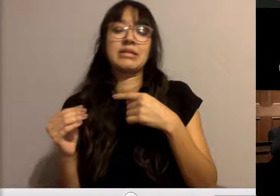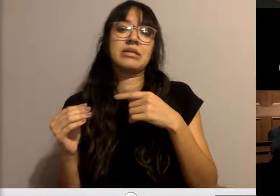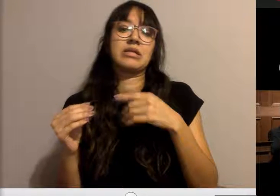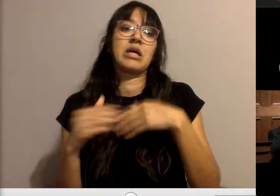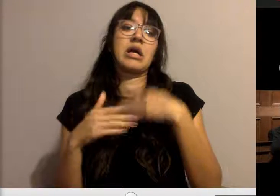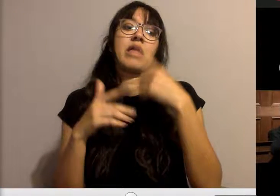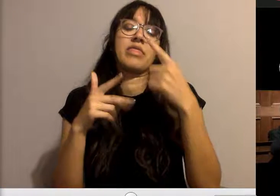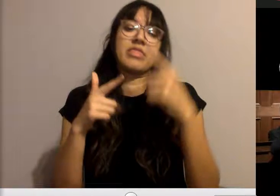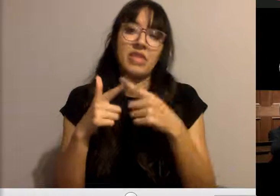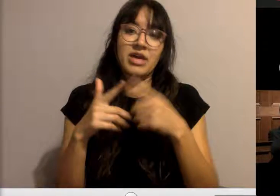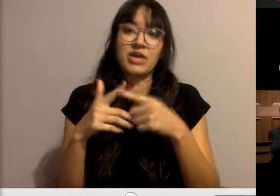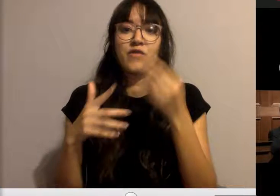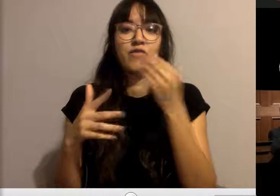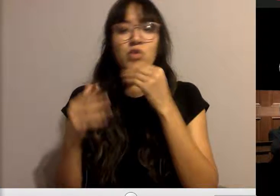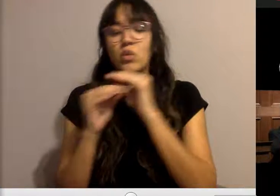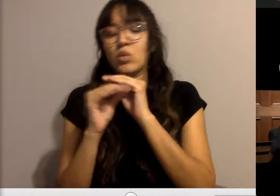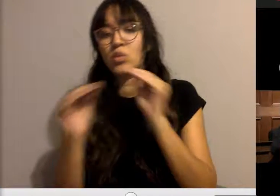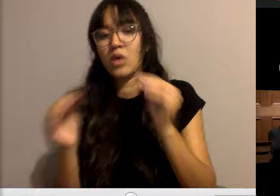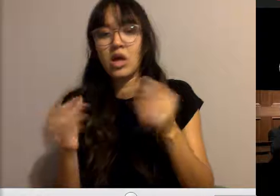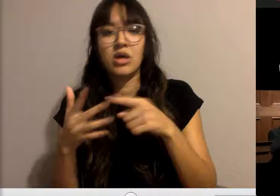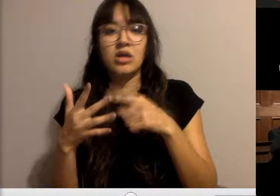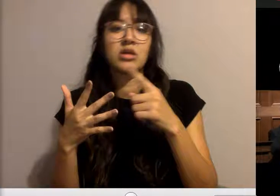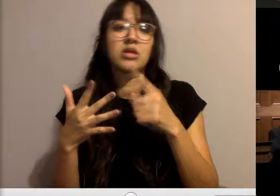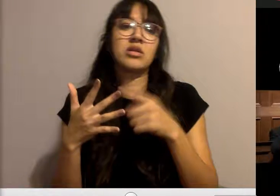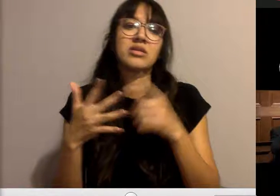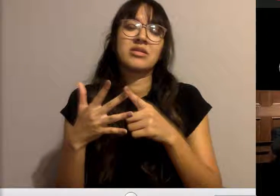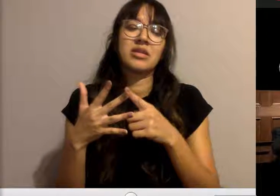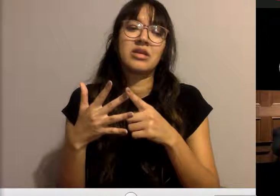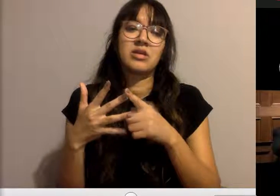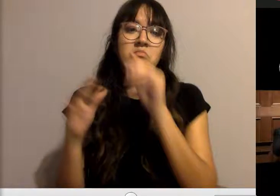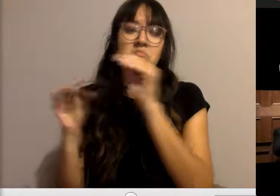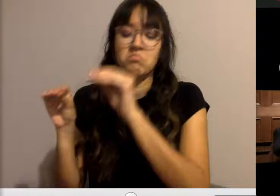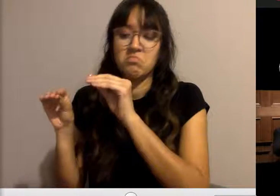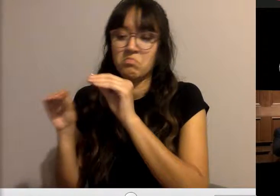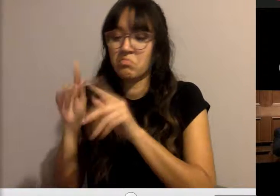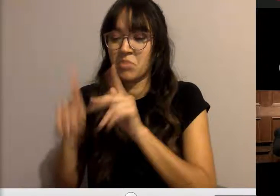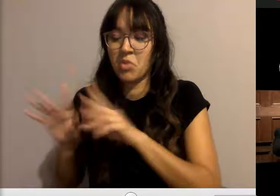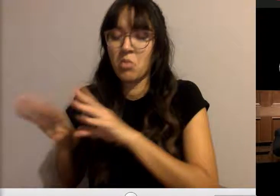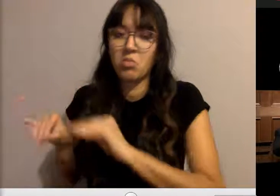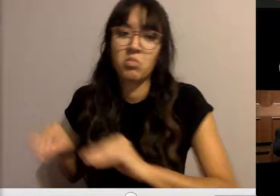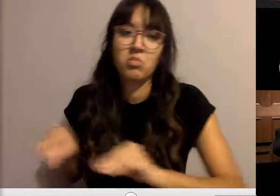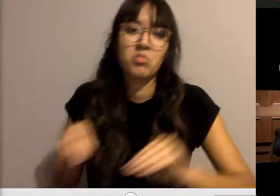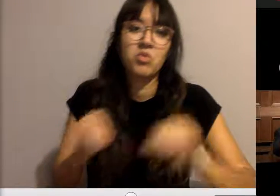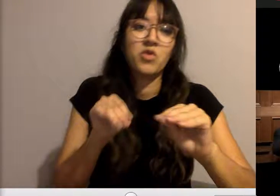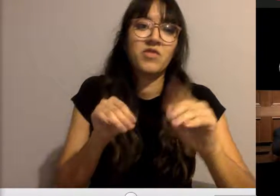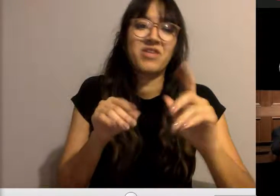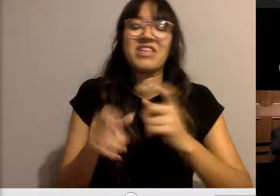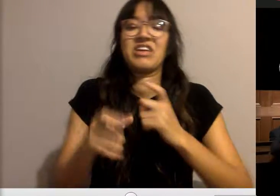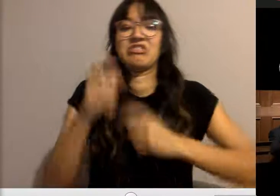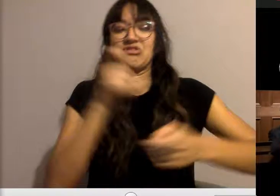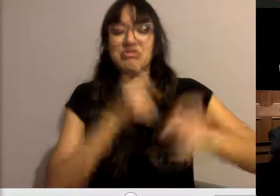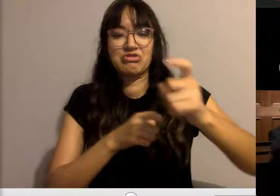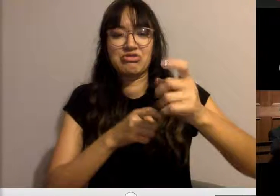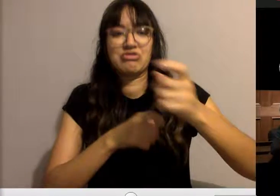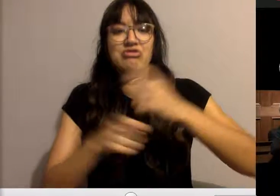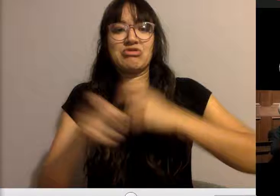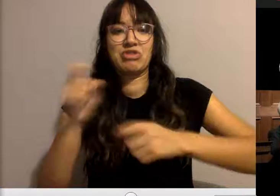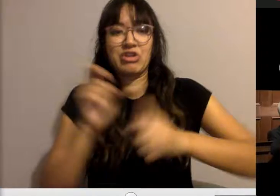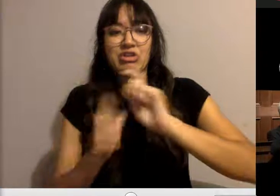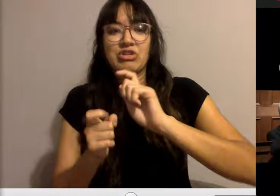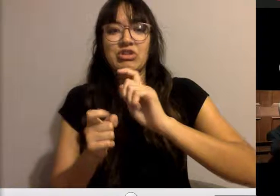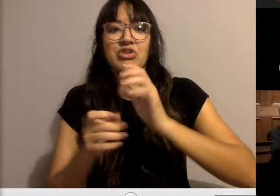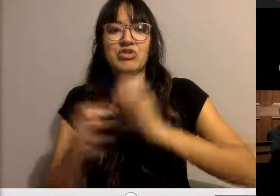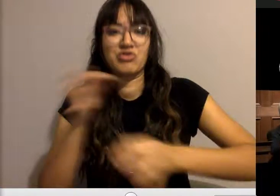havoc and cutting of the trade routes, and that led to the collapse. And indeed, maybe that is what happened, but I would say that's probably